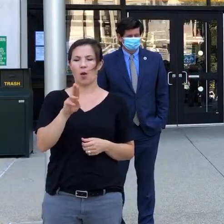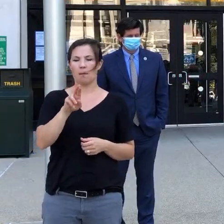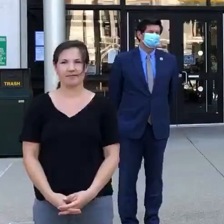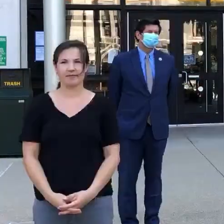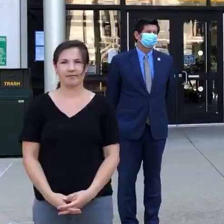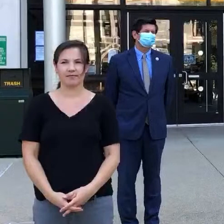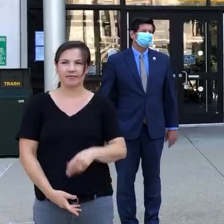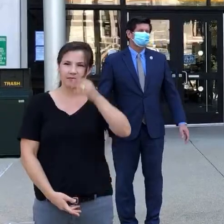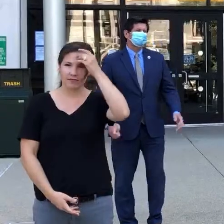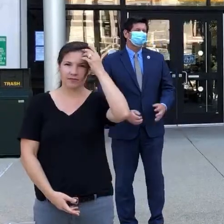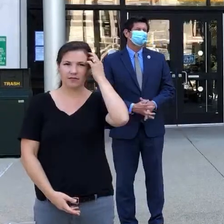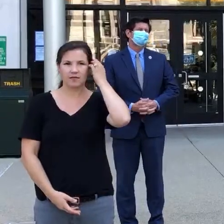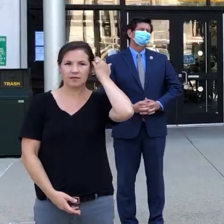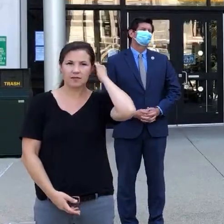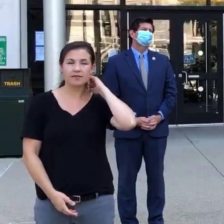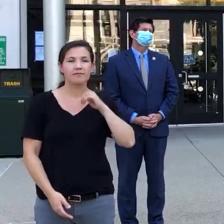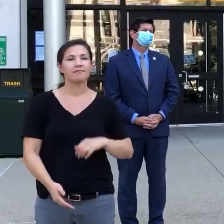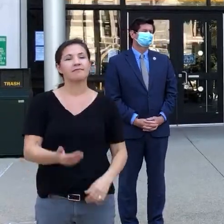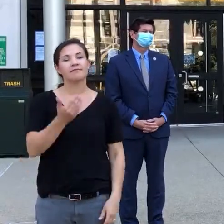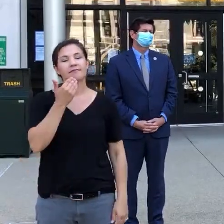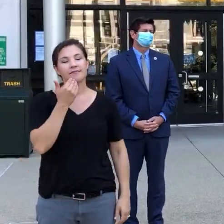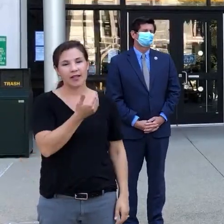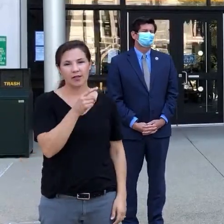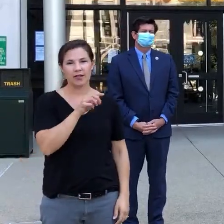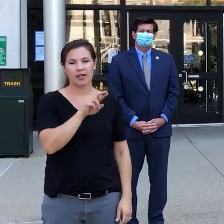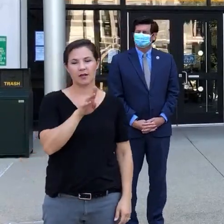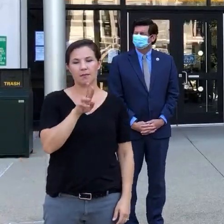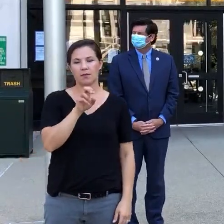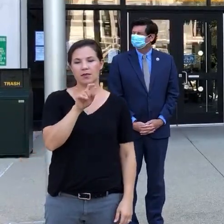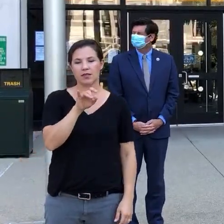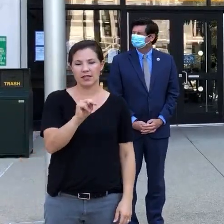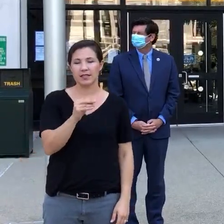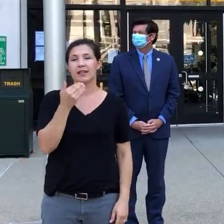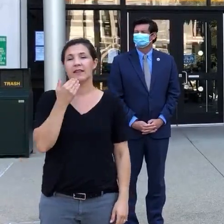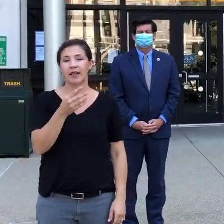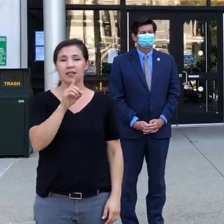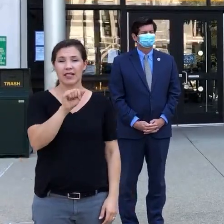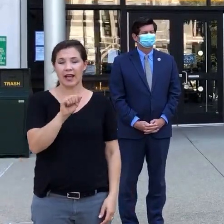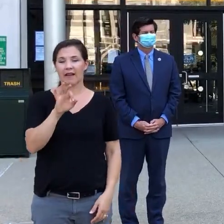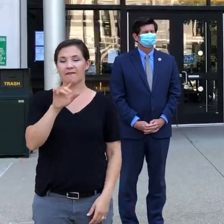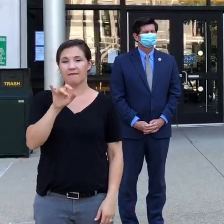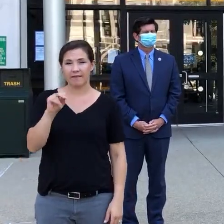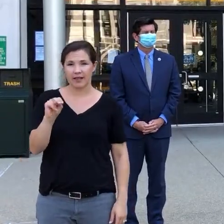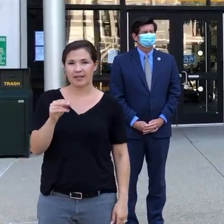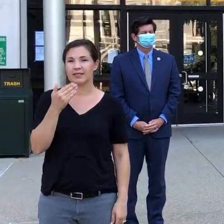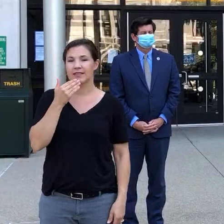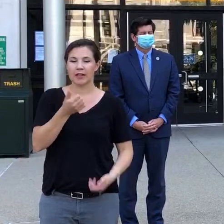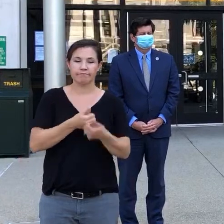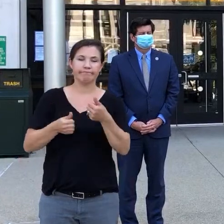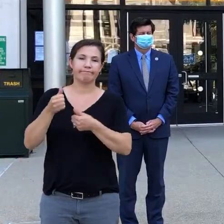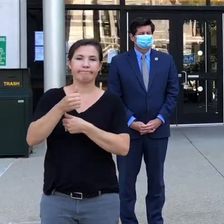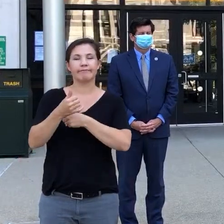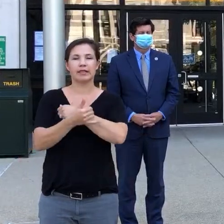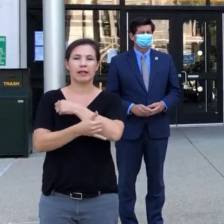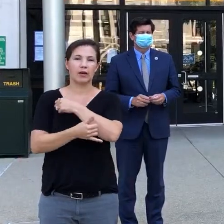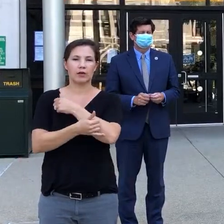O'Brien. Thank you. Thank you, Dr. Burstein. Thank you, DA Flynn, this county executive.